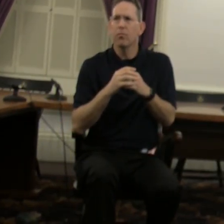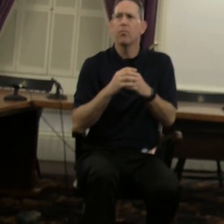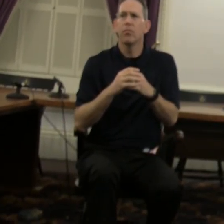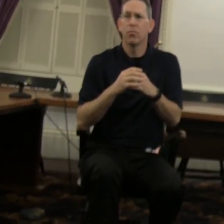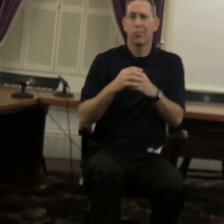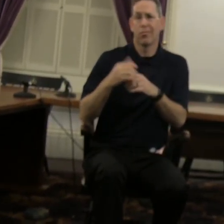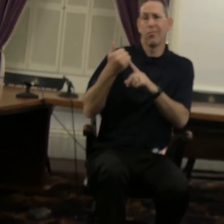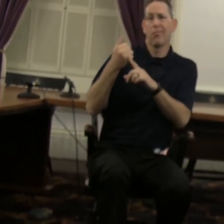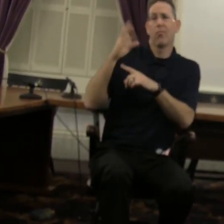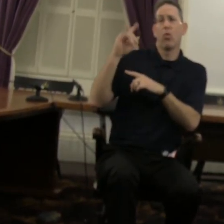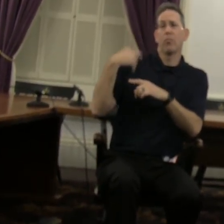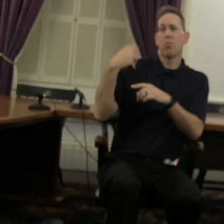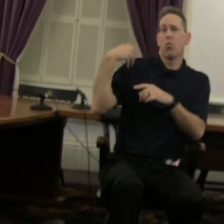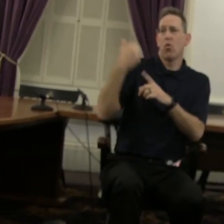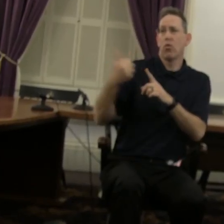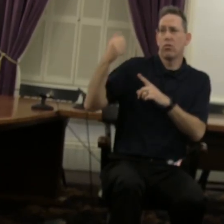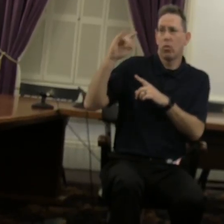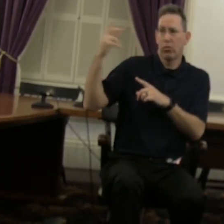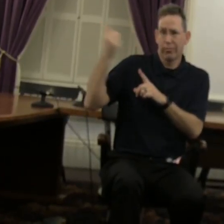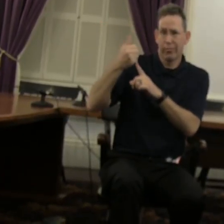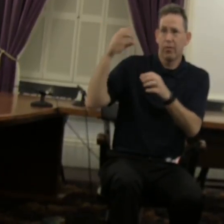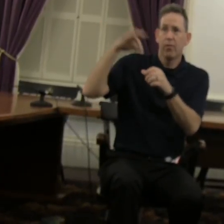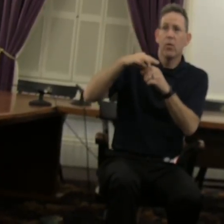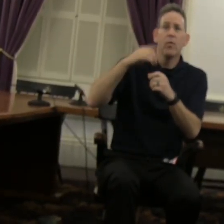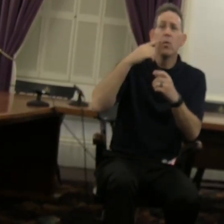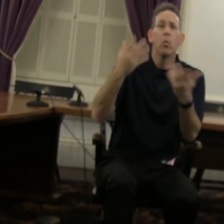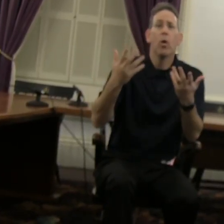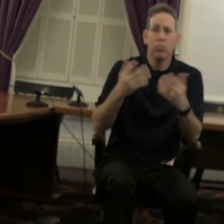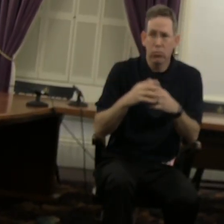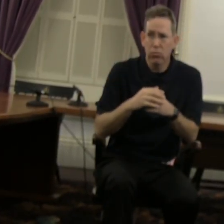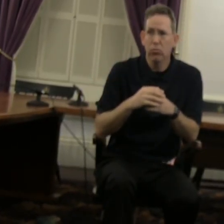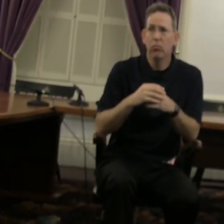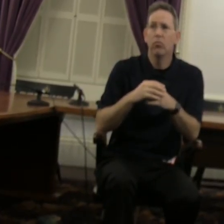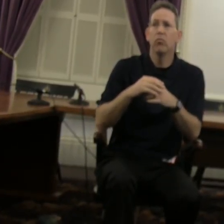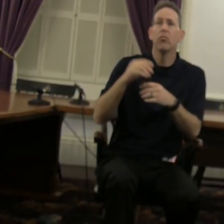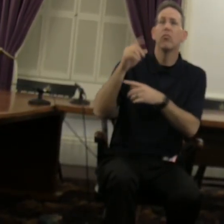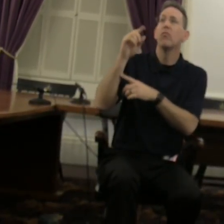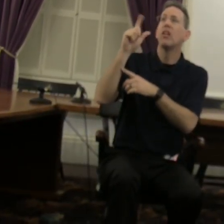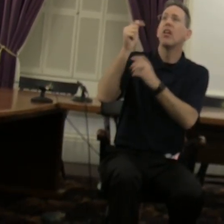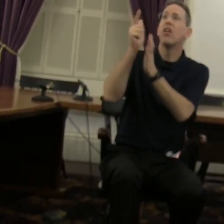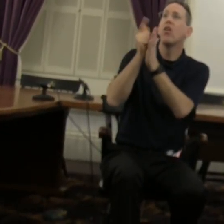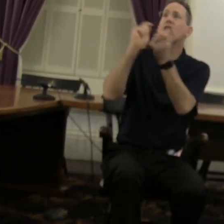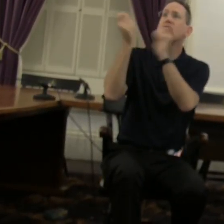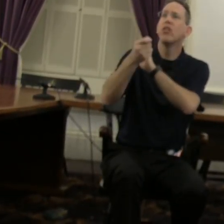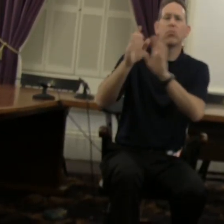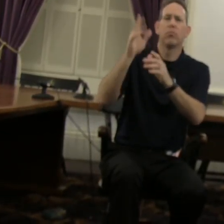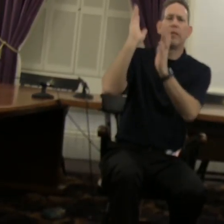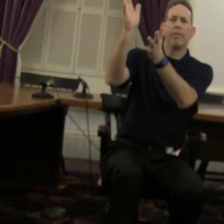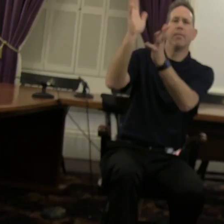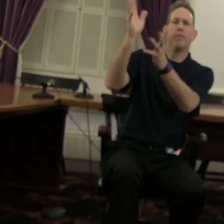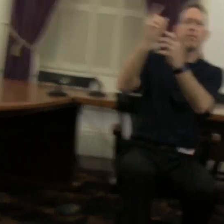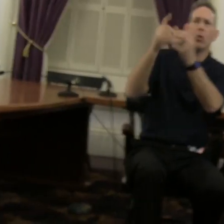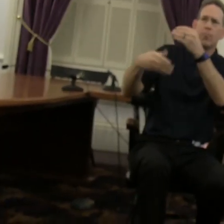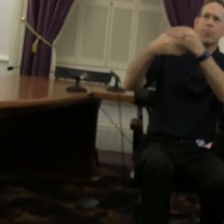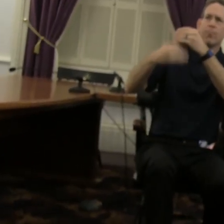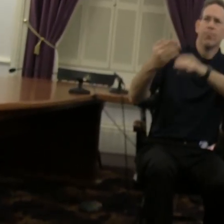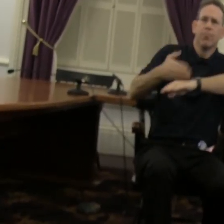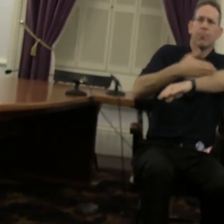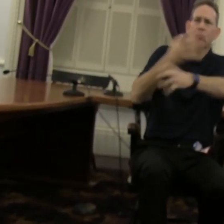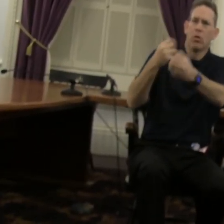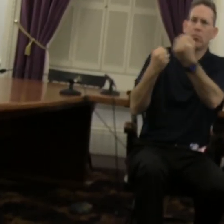give Peter's best to the group. He's in strong support of the disability community and recently has taken up a number of positions